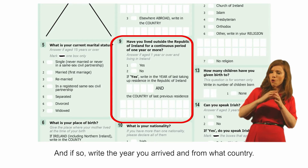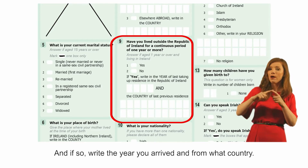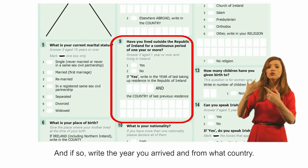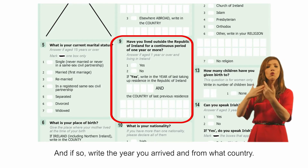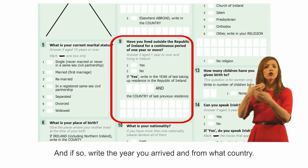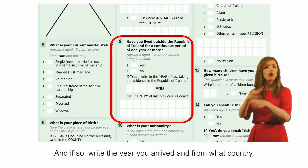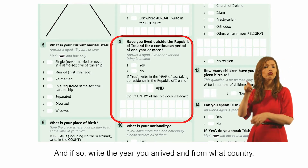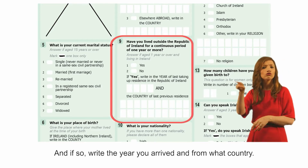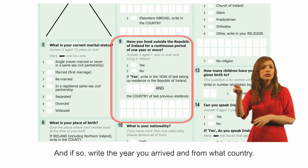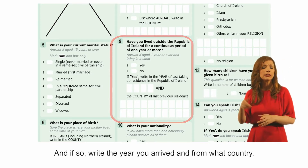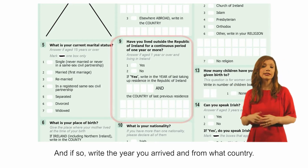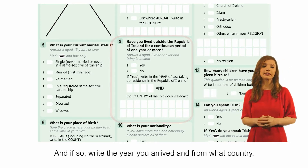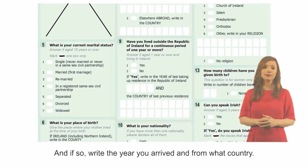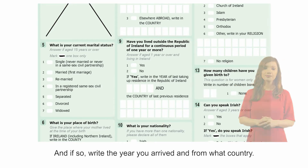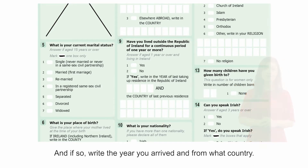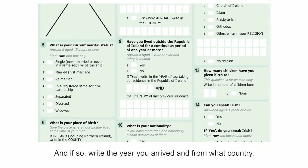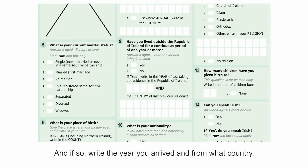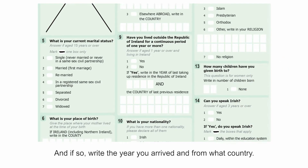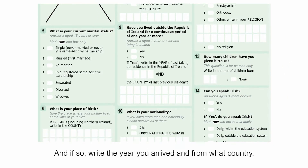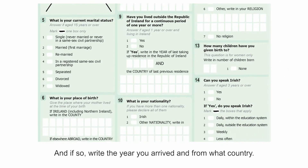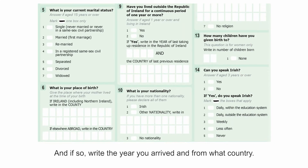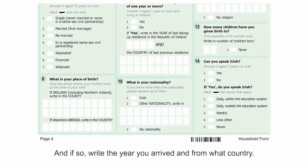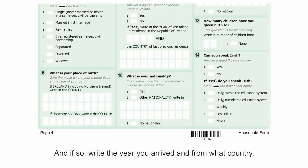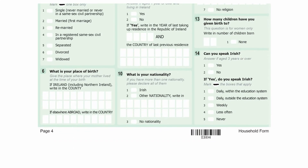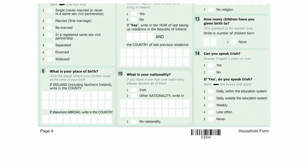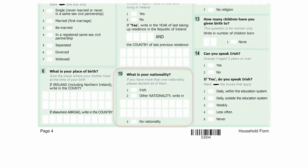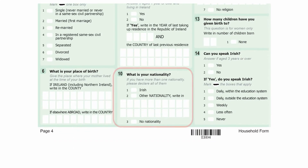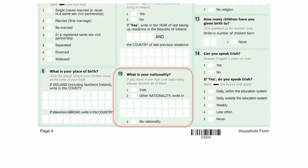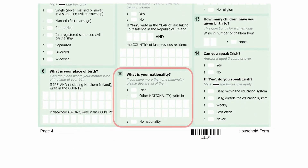if so, write the year you arrived and from what country.